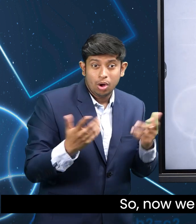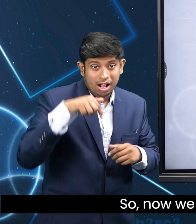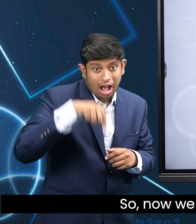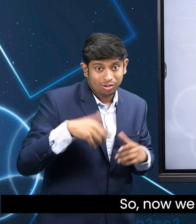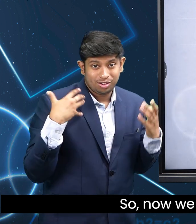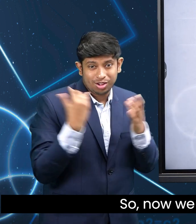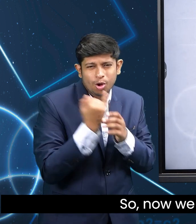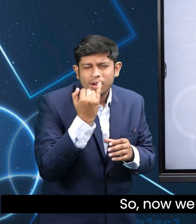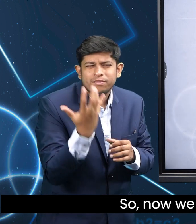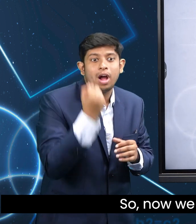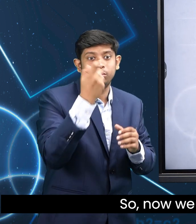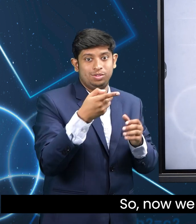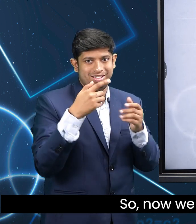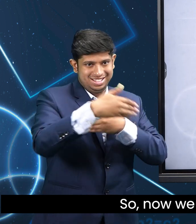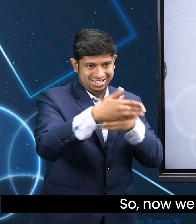So, now we will find the volume of the cuboid.